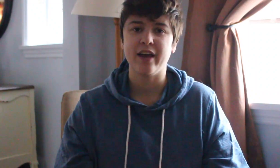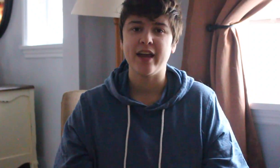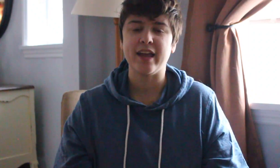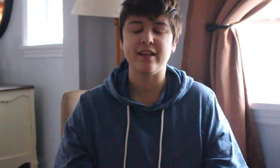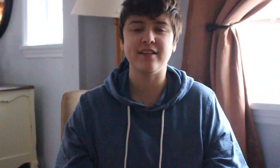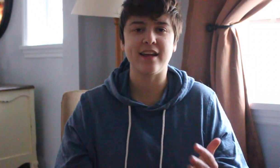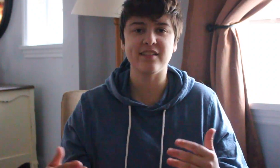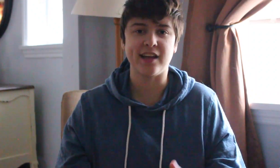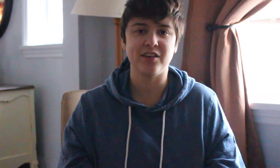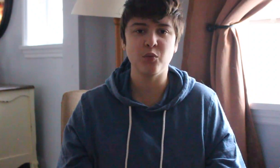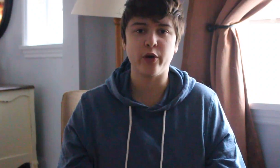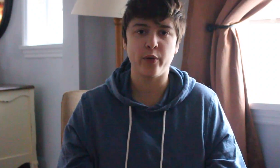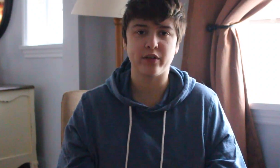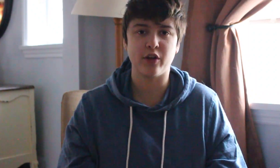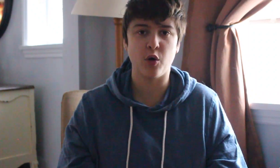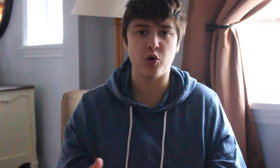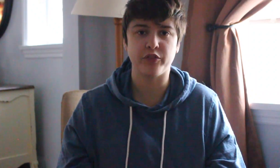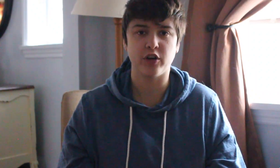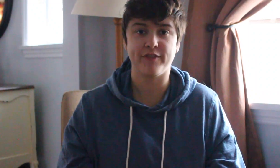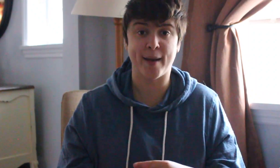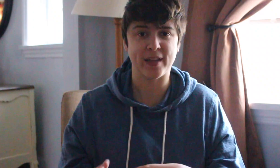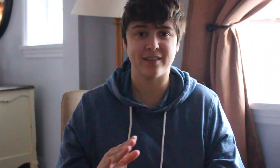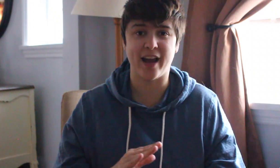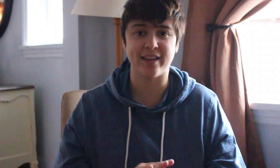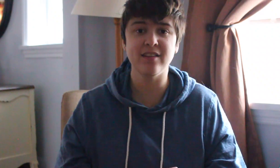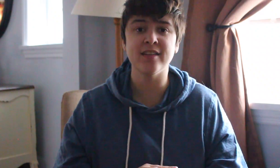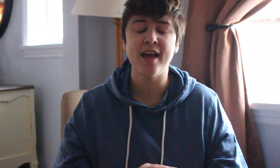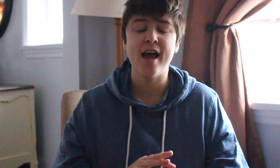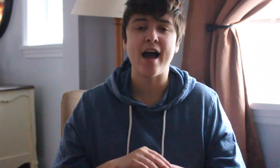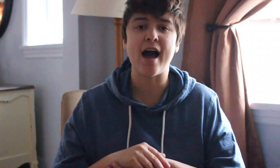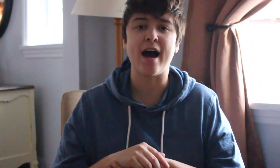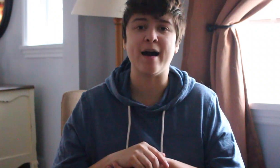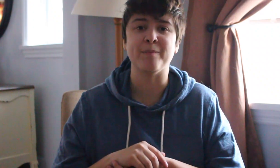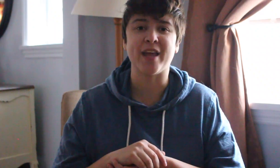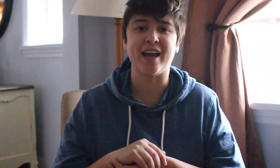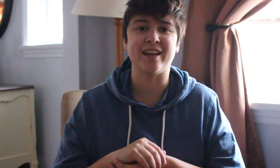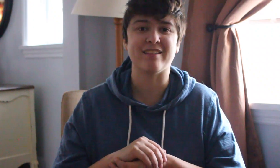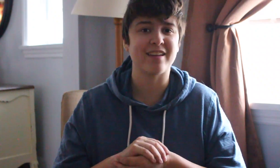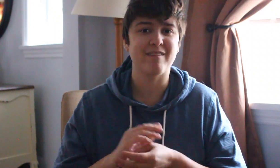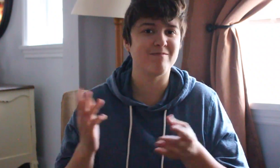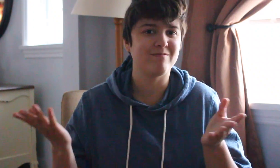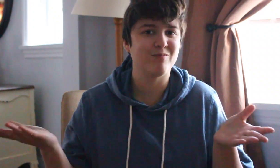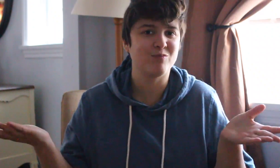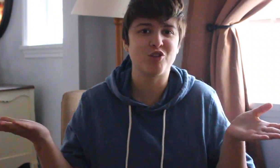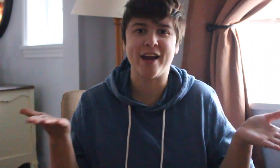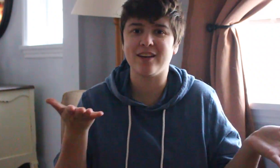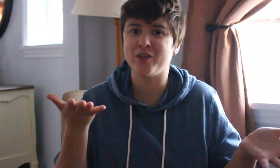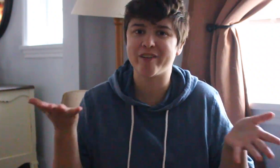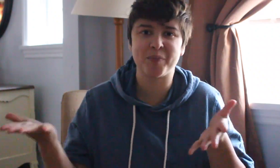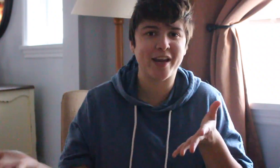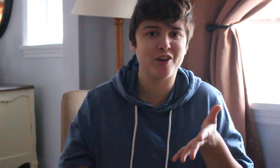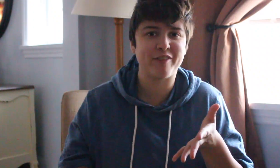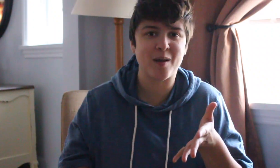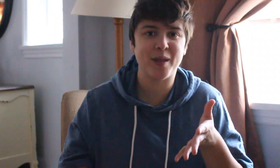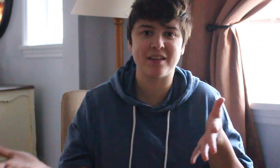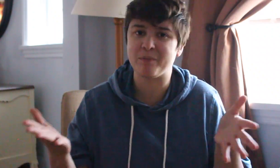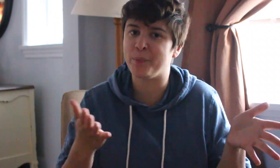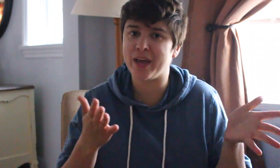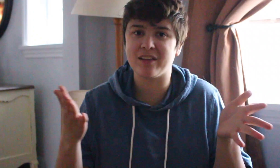In today's lesson we're going to go over family signs and trying to explain your family as a big